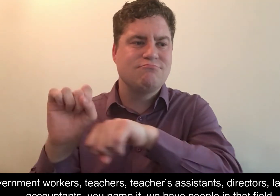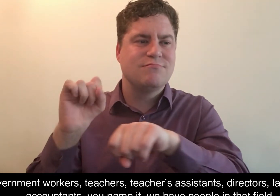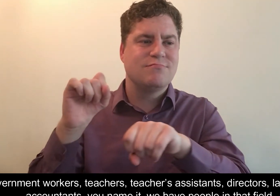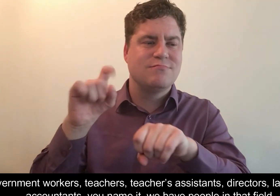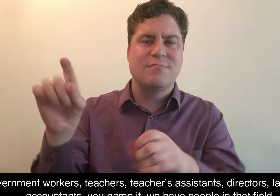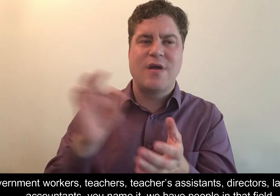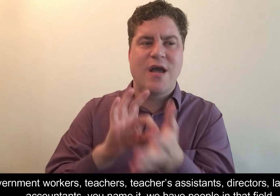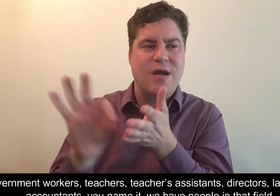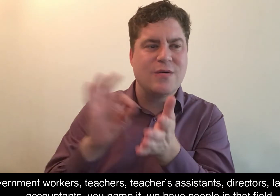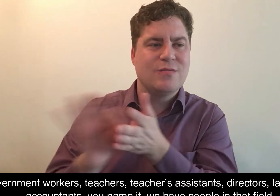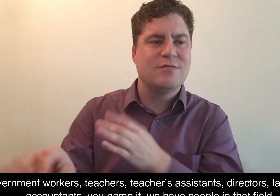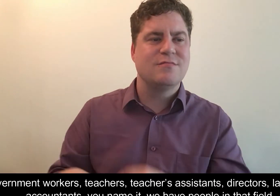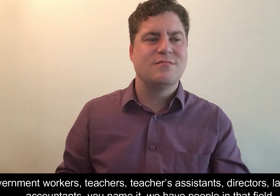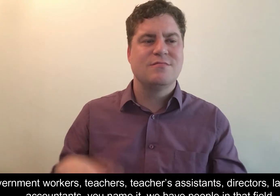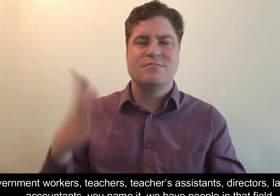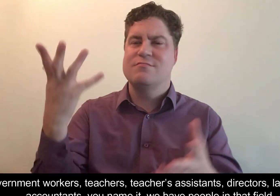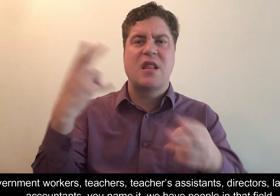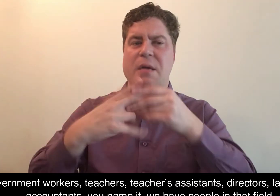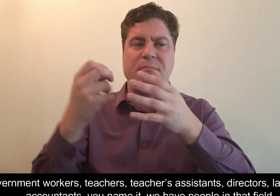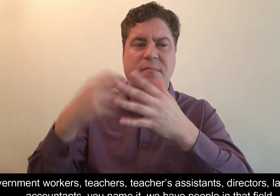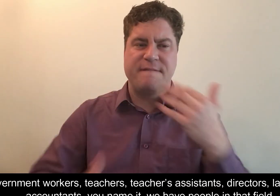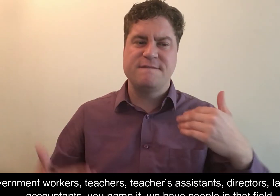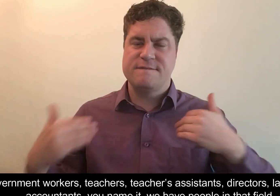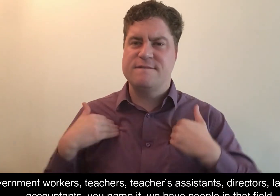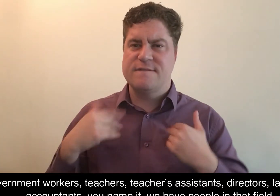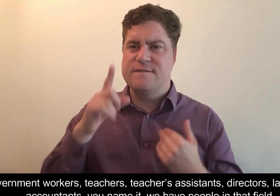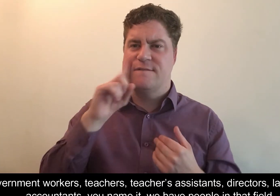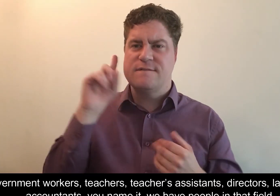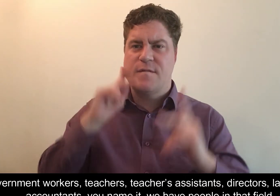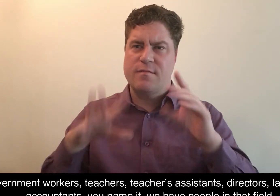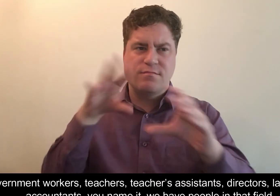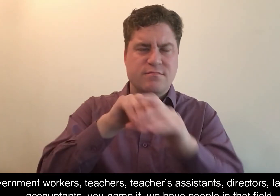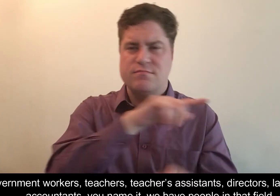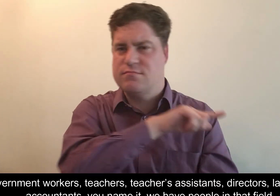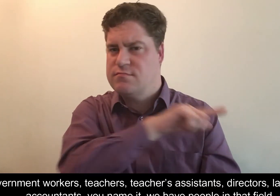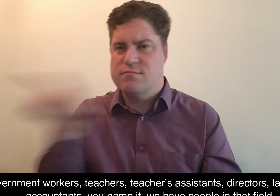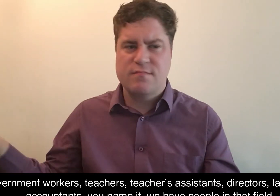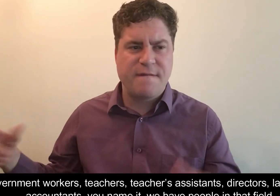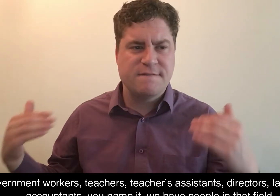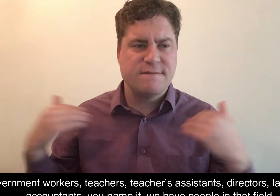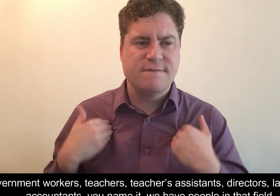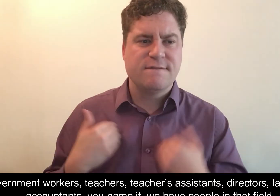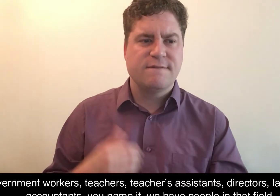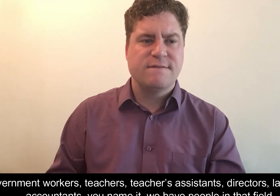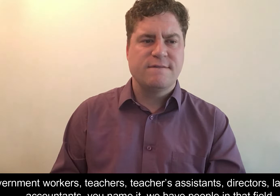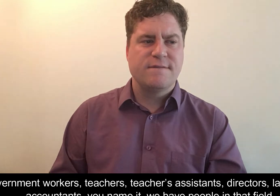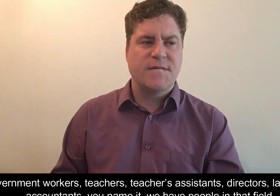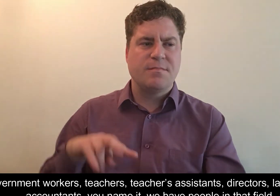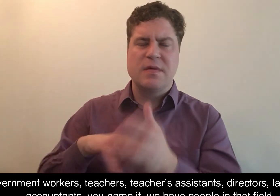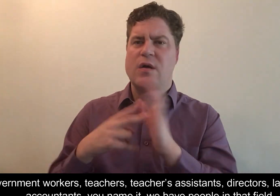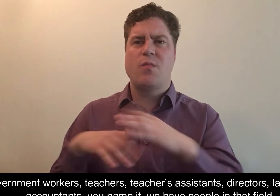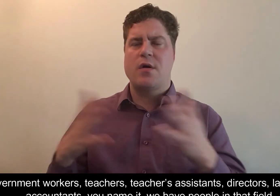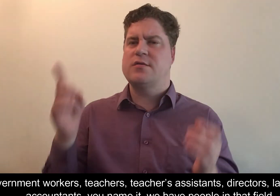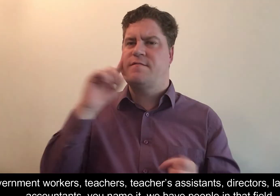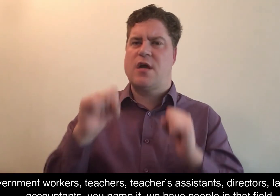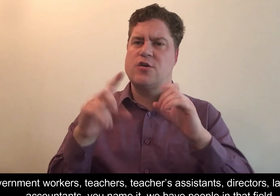assistants, directors, accountants. I mean, you name it, and the deaf people are involved in